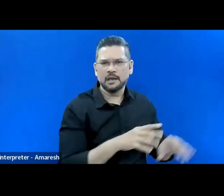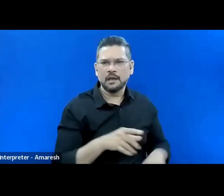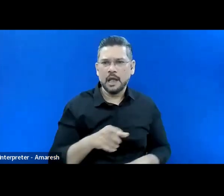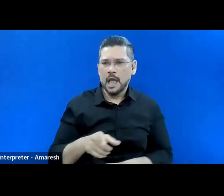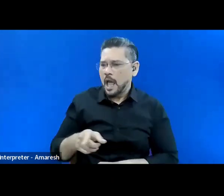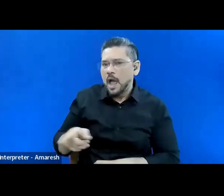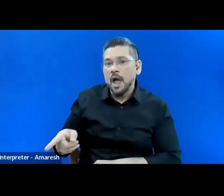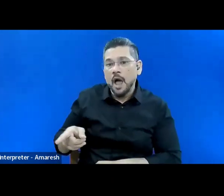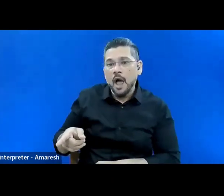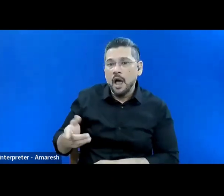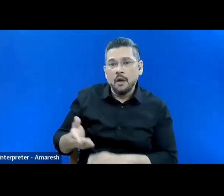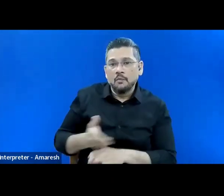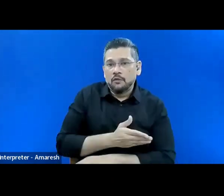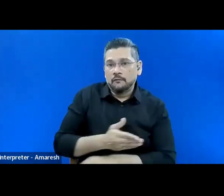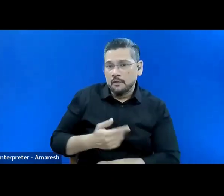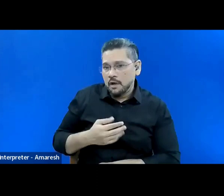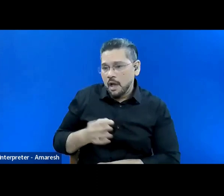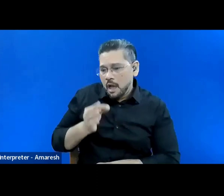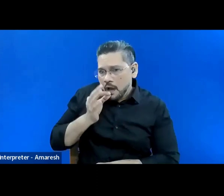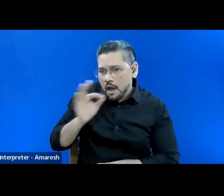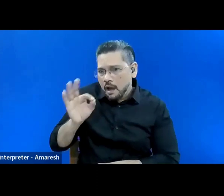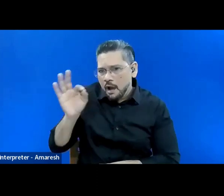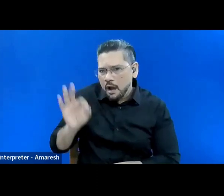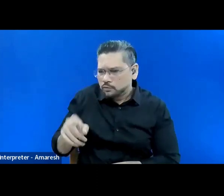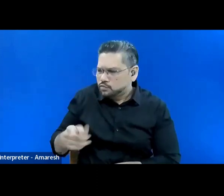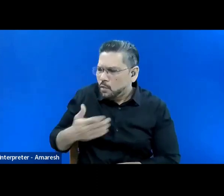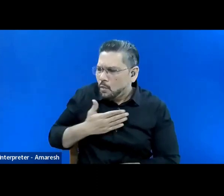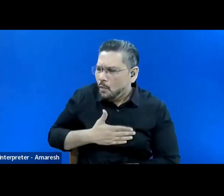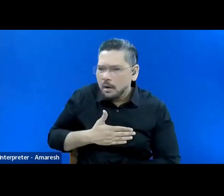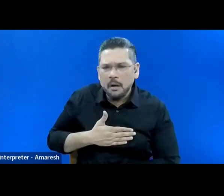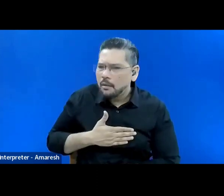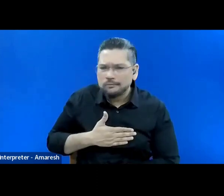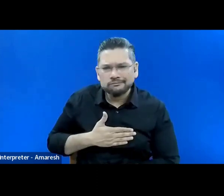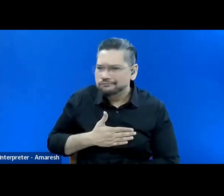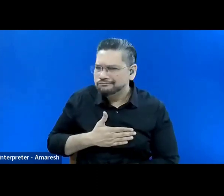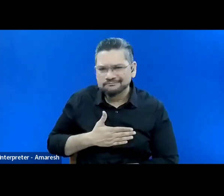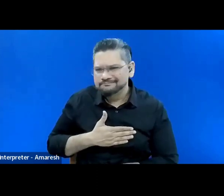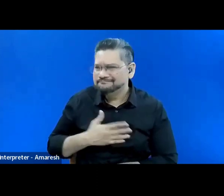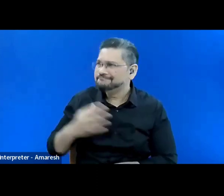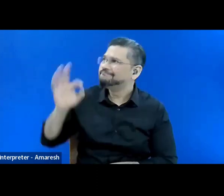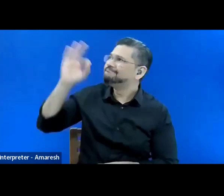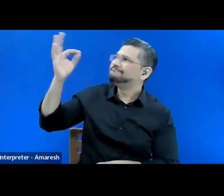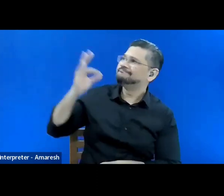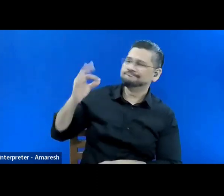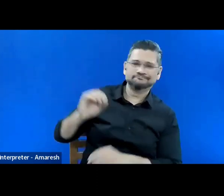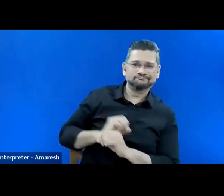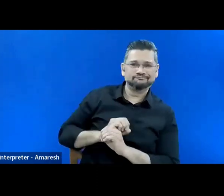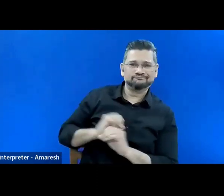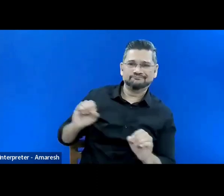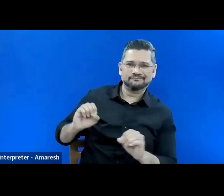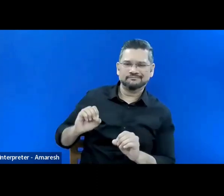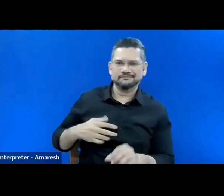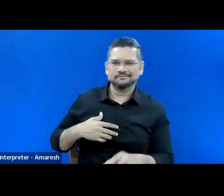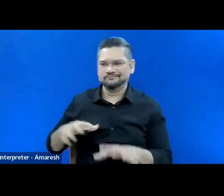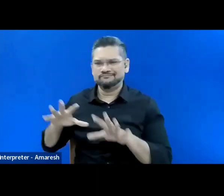you need to take psychiatric medications, and those high dose psychiatric medications, then you know,